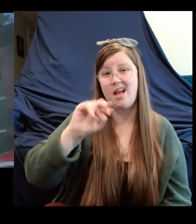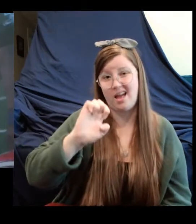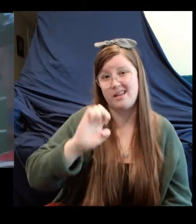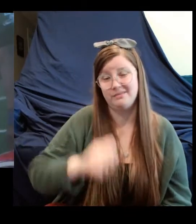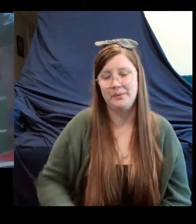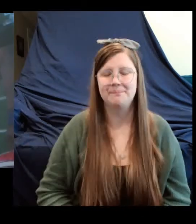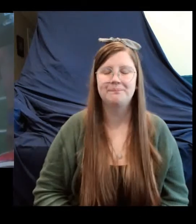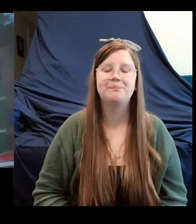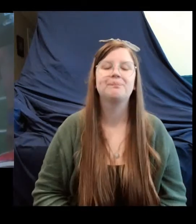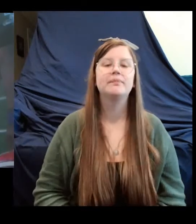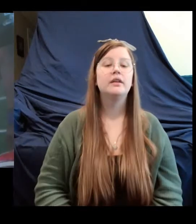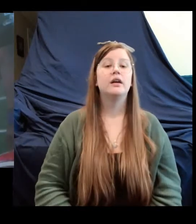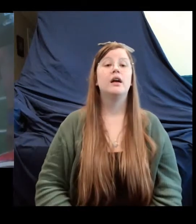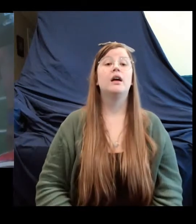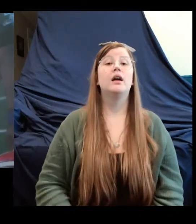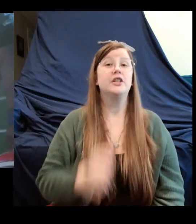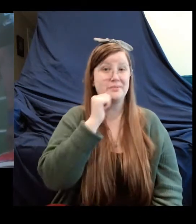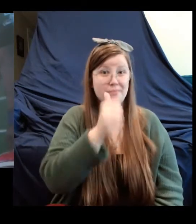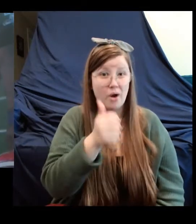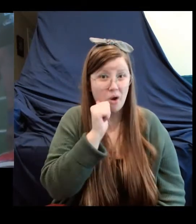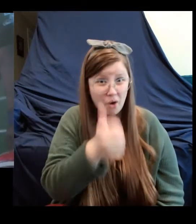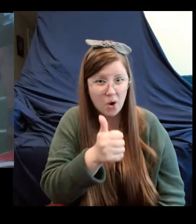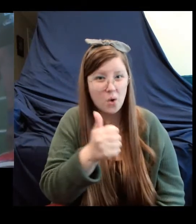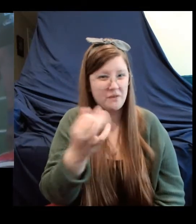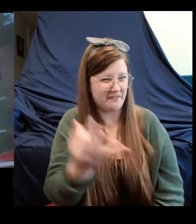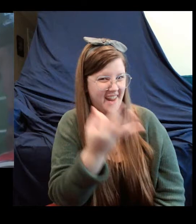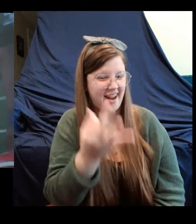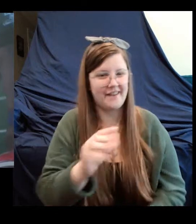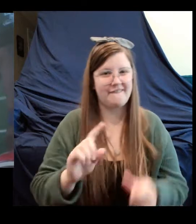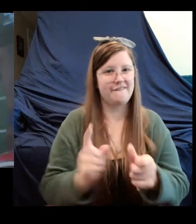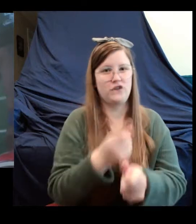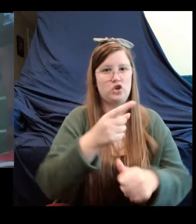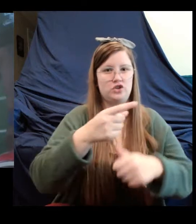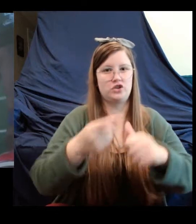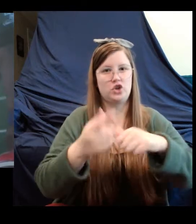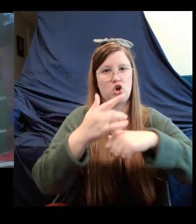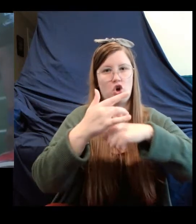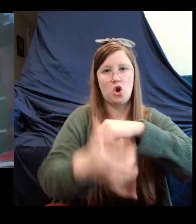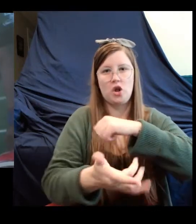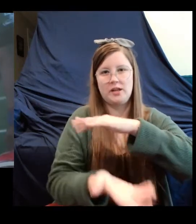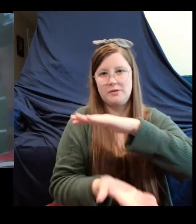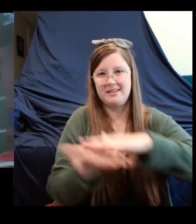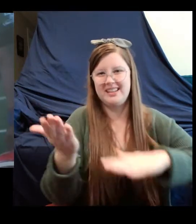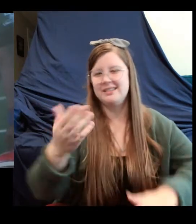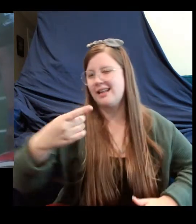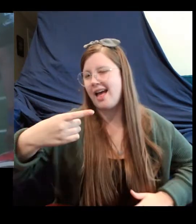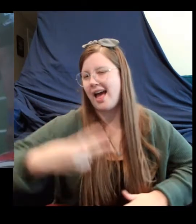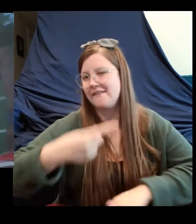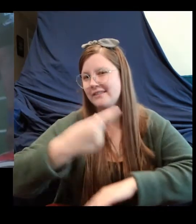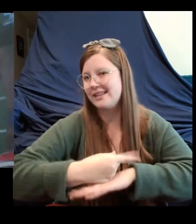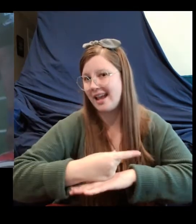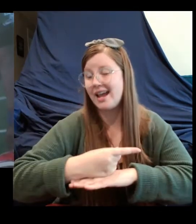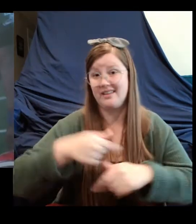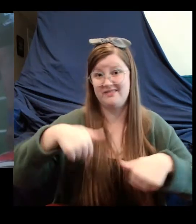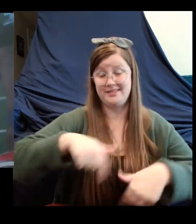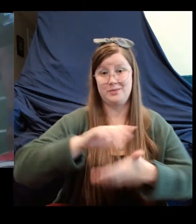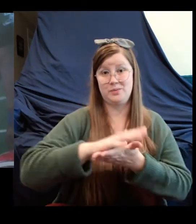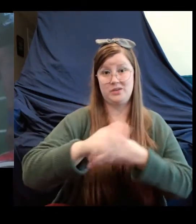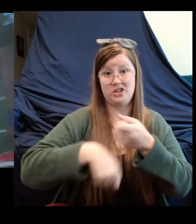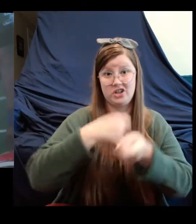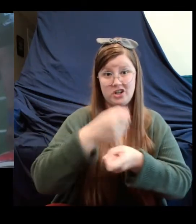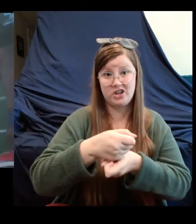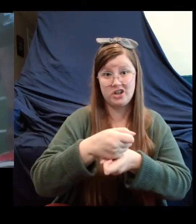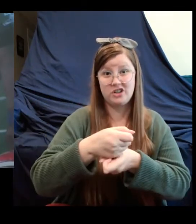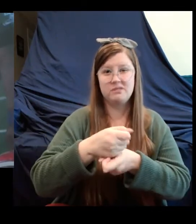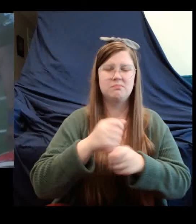of the school year. Students will go to all classes and will end the school day at 10:30 a.m. Students